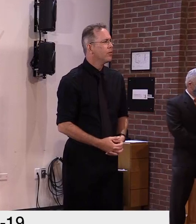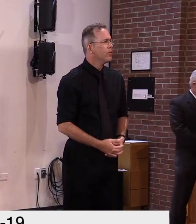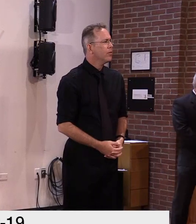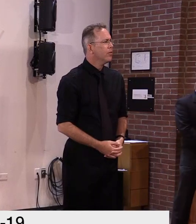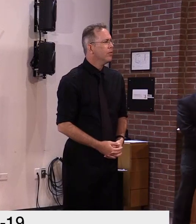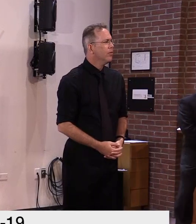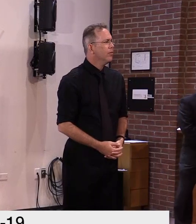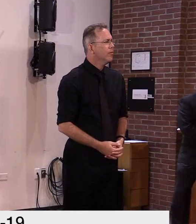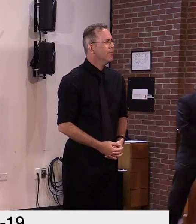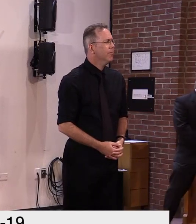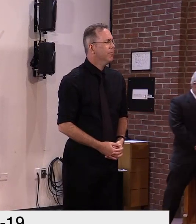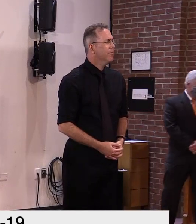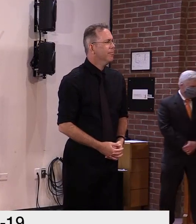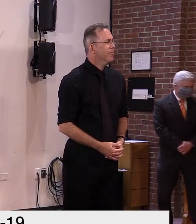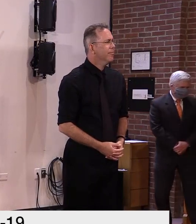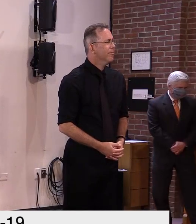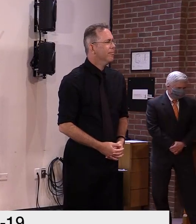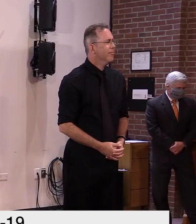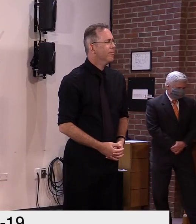Can you hear me? I can.